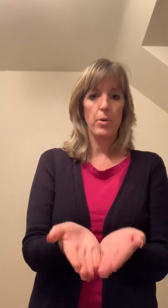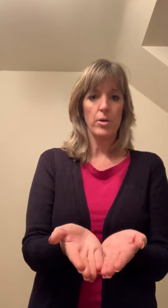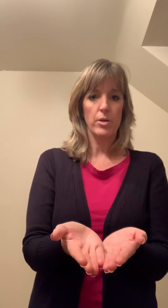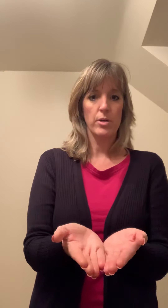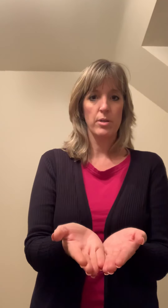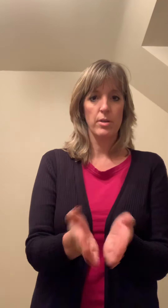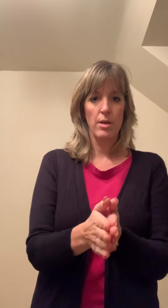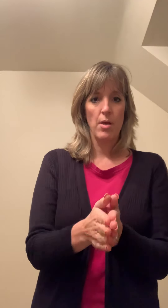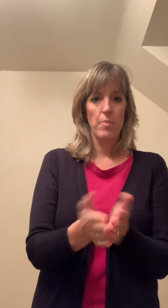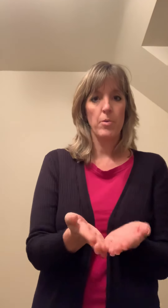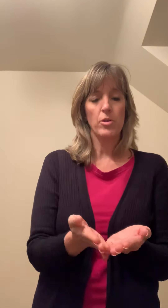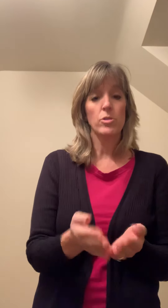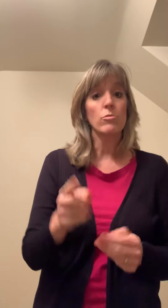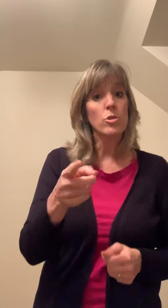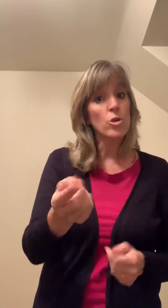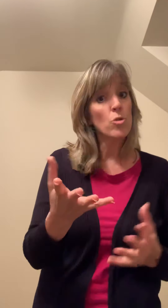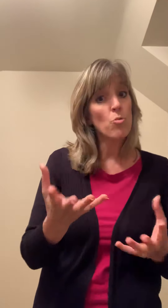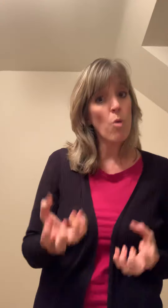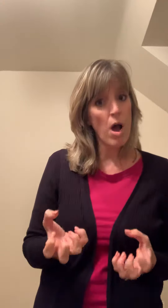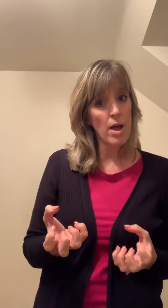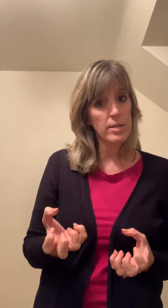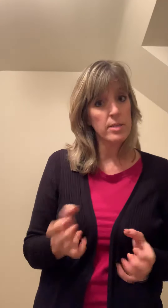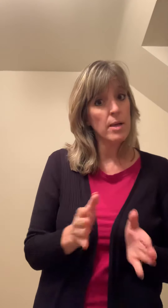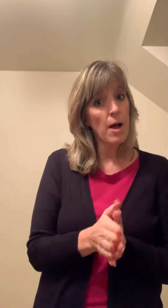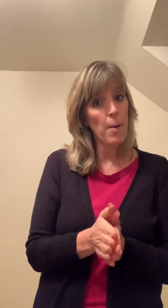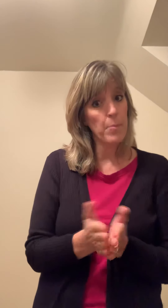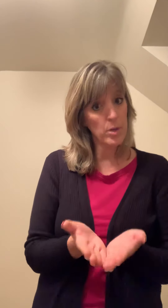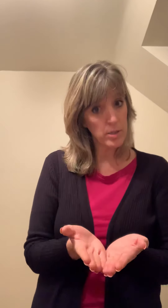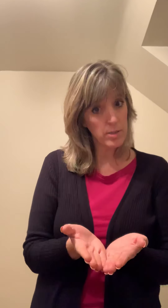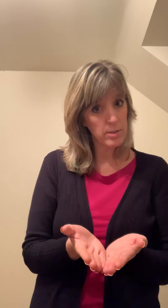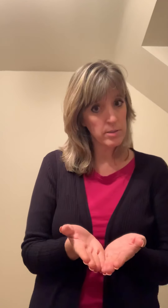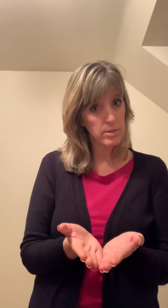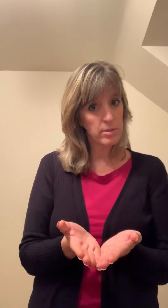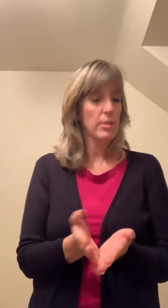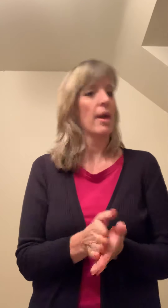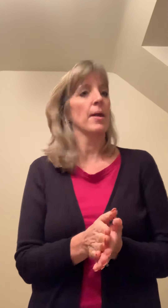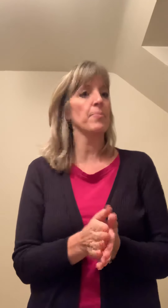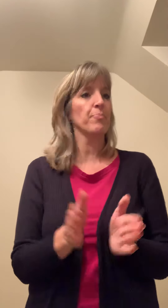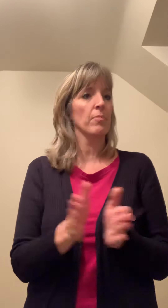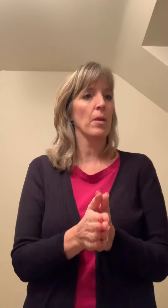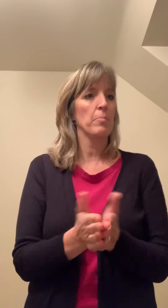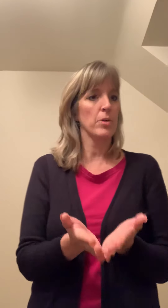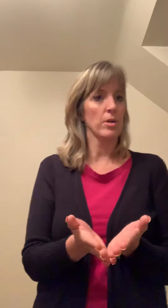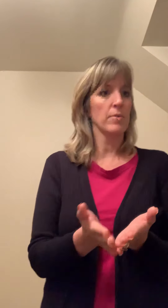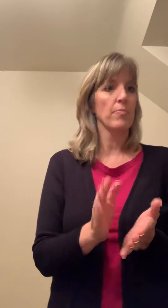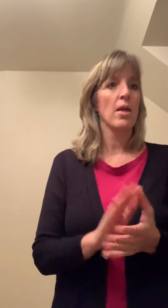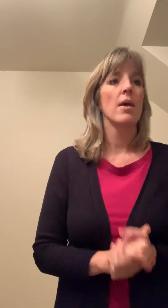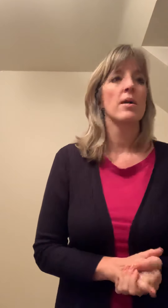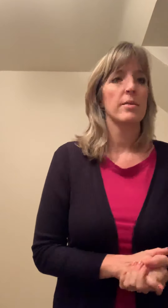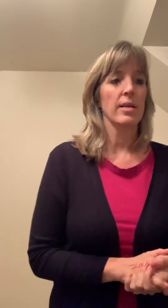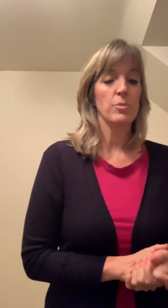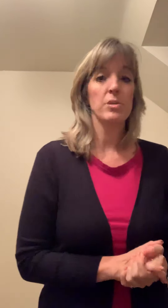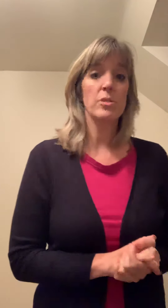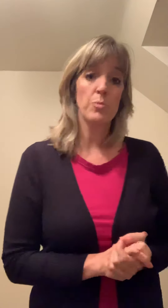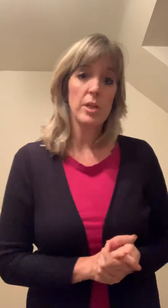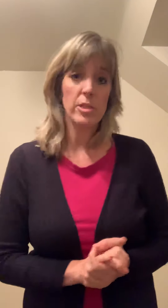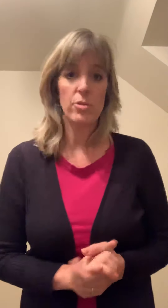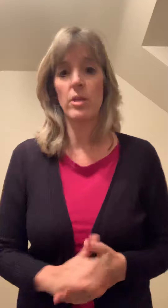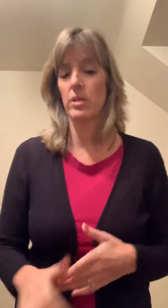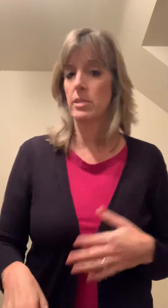Book. Book. So do you want a book? Okay. Book. The next one is read. So then you can say,